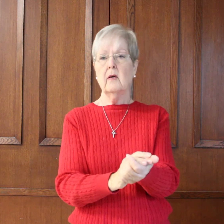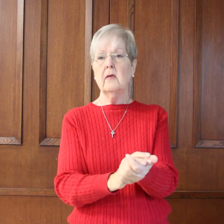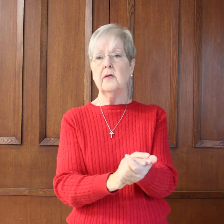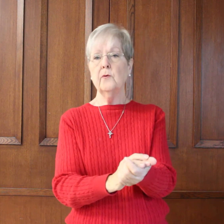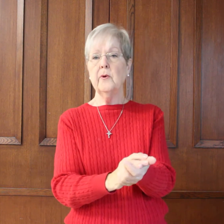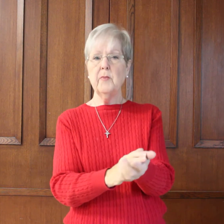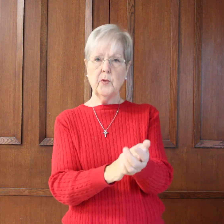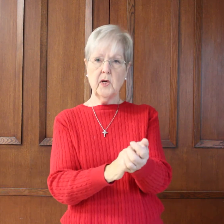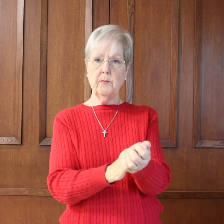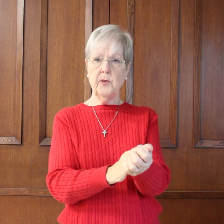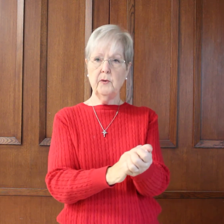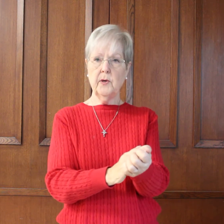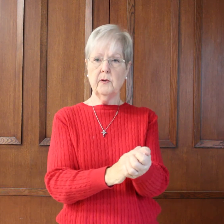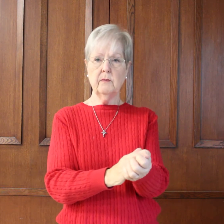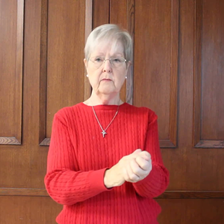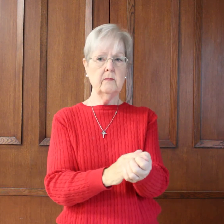Do you remember computer?